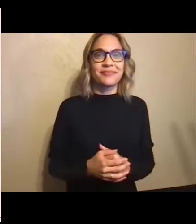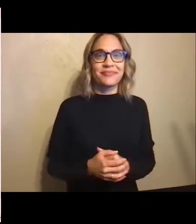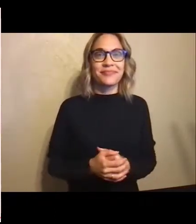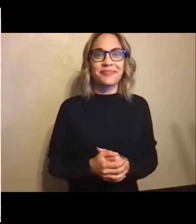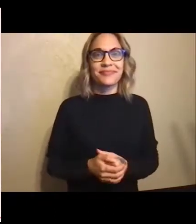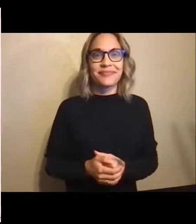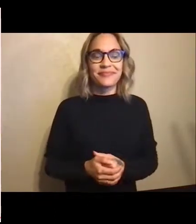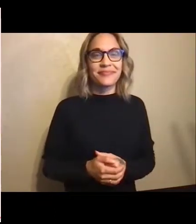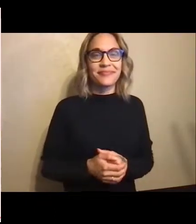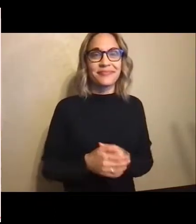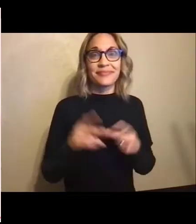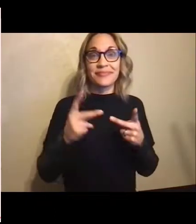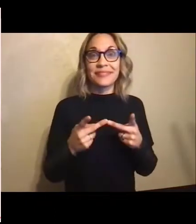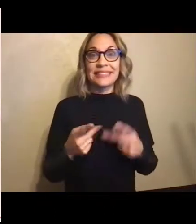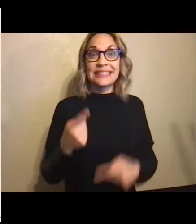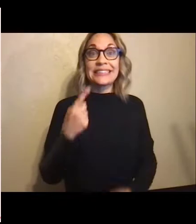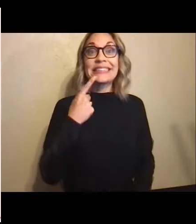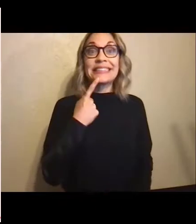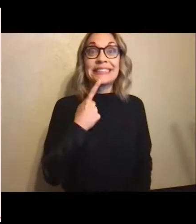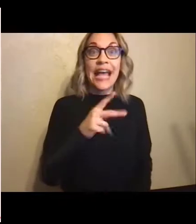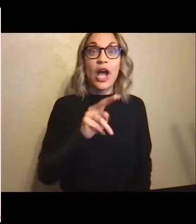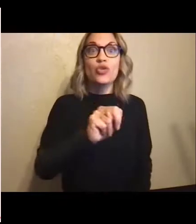reliever.